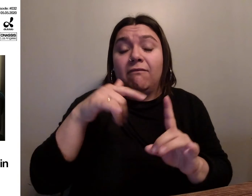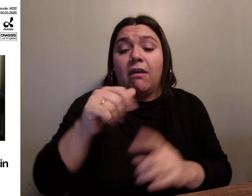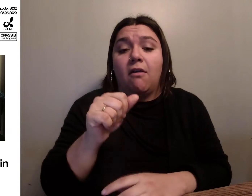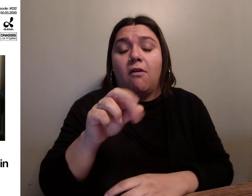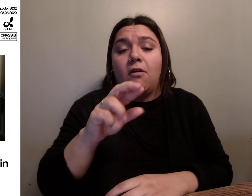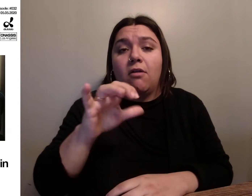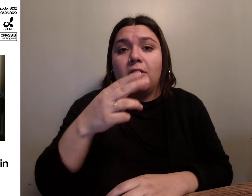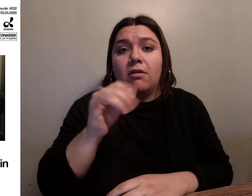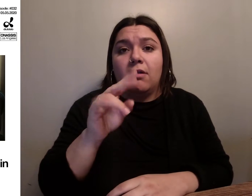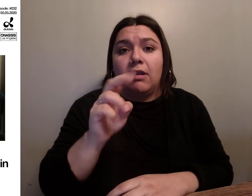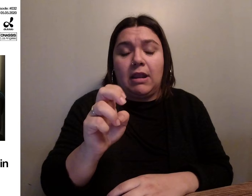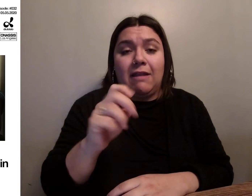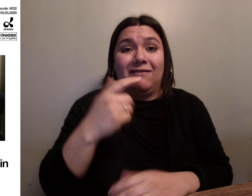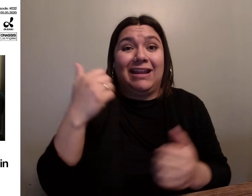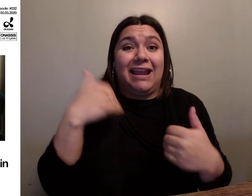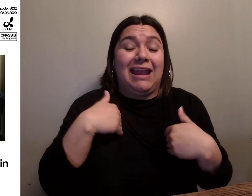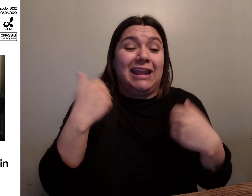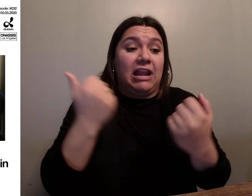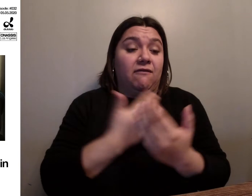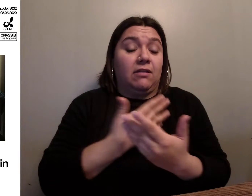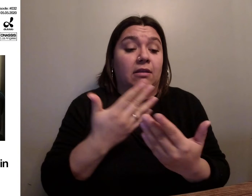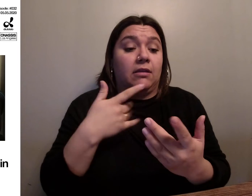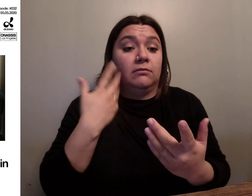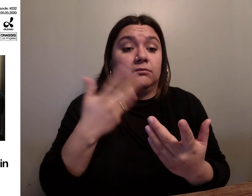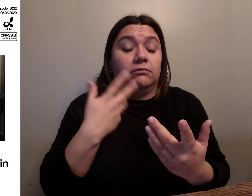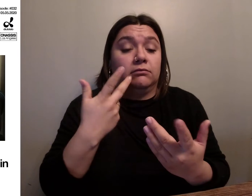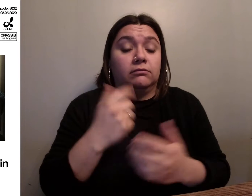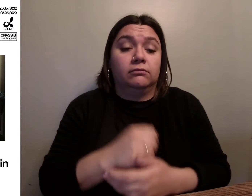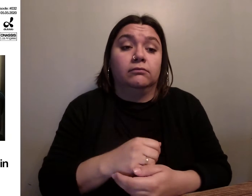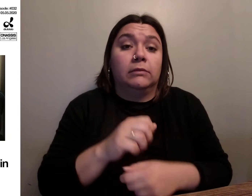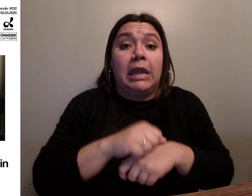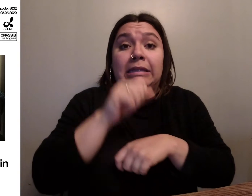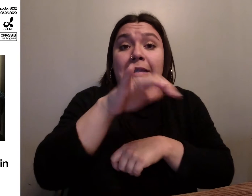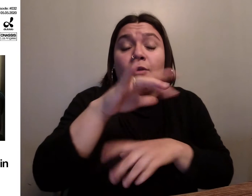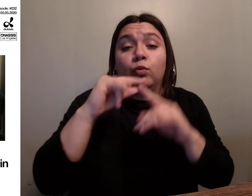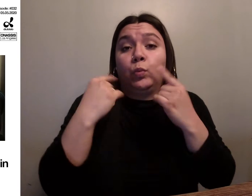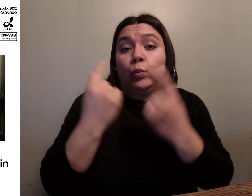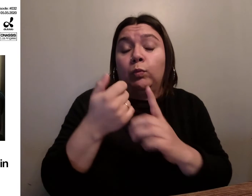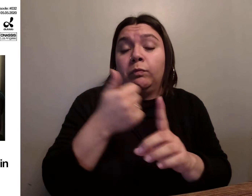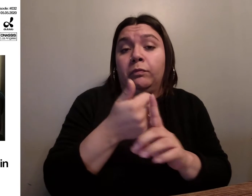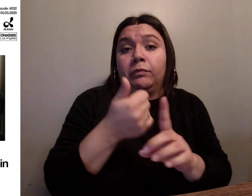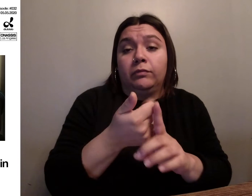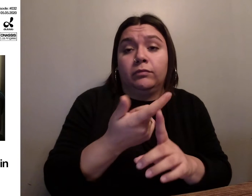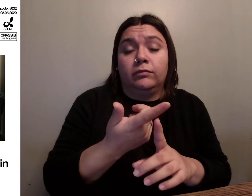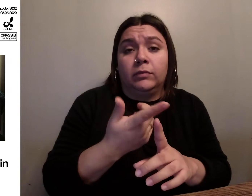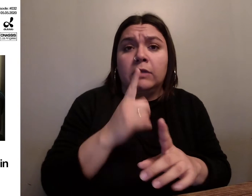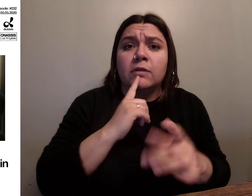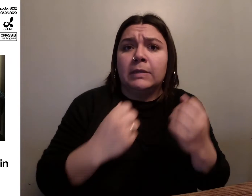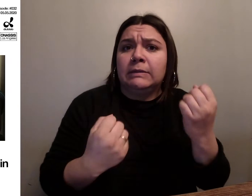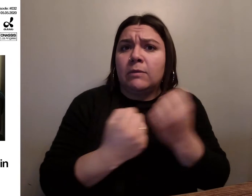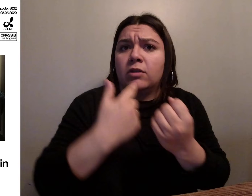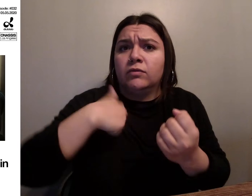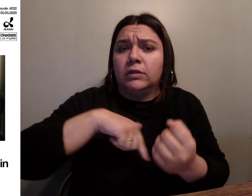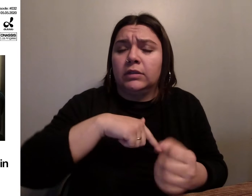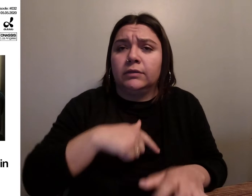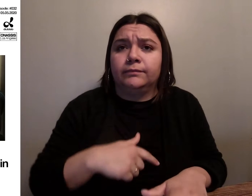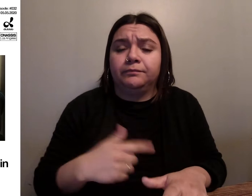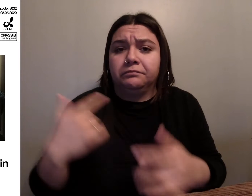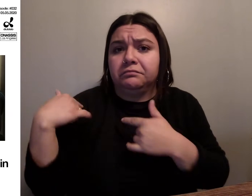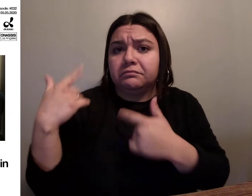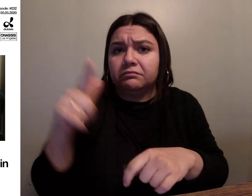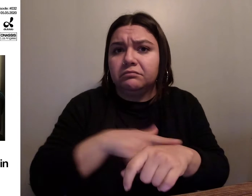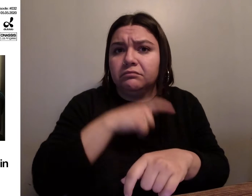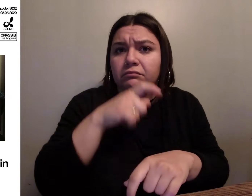a group that's really been sponsoring us for quite a while now, the Fondation Cartier in